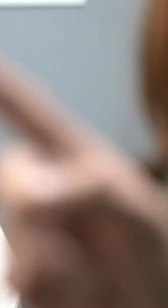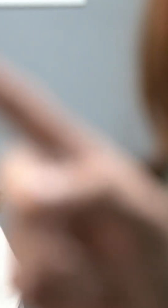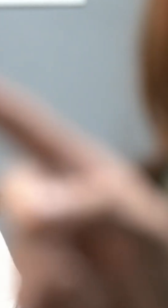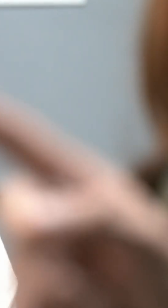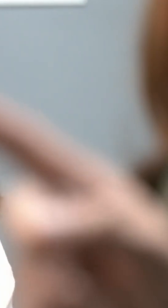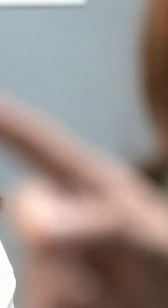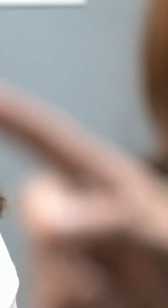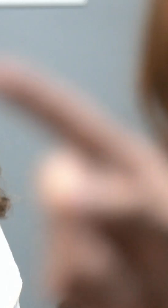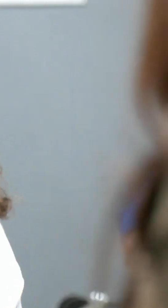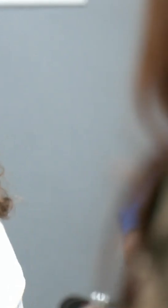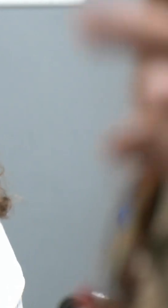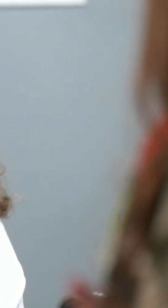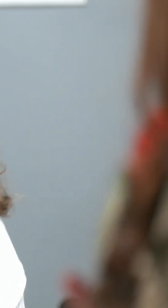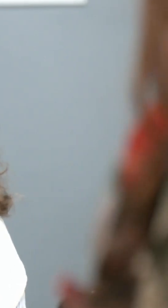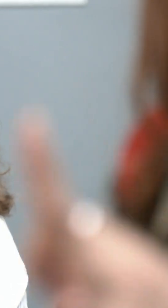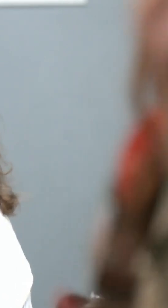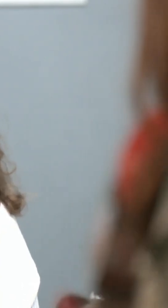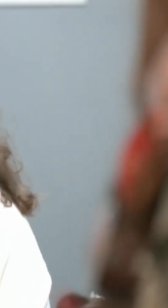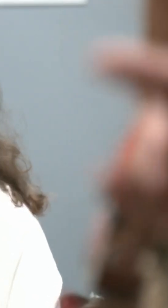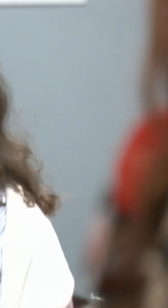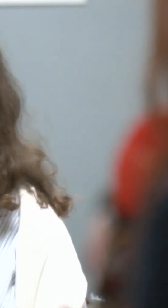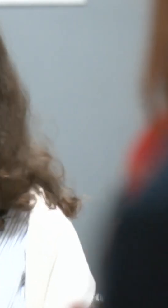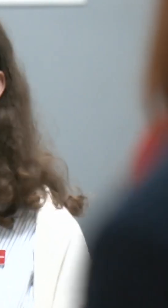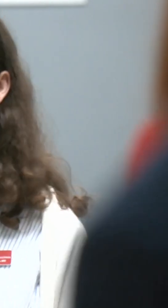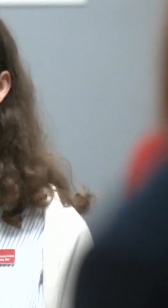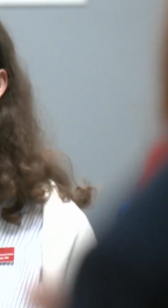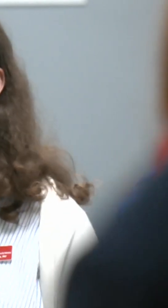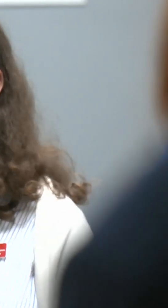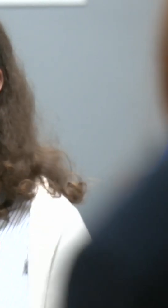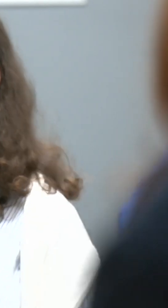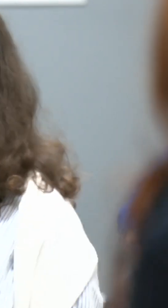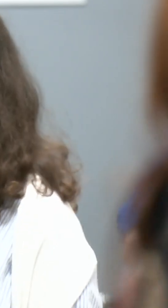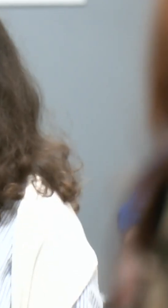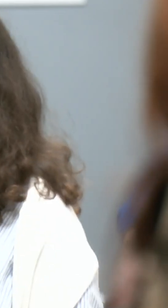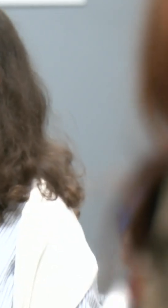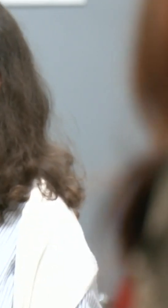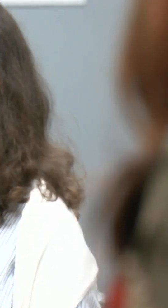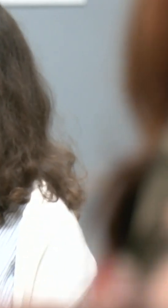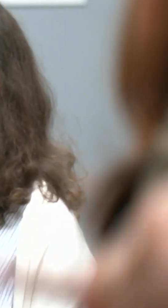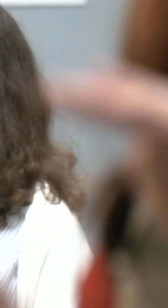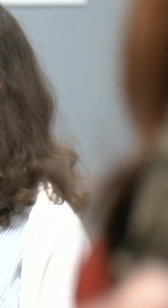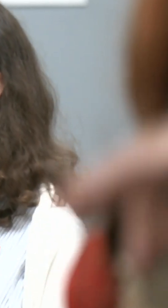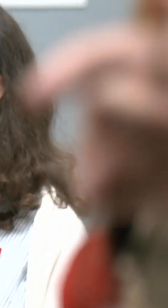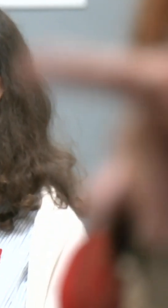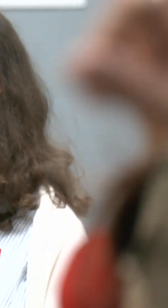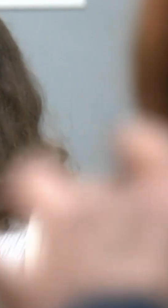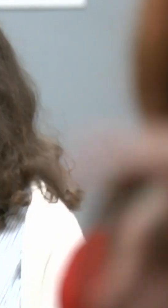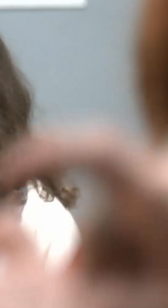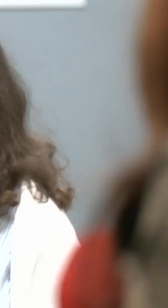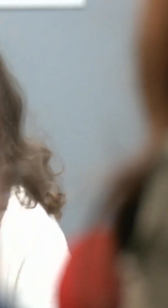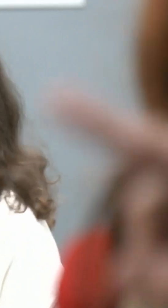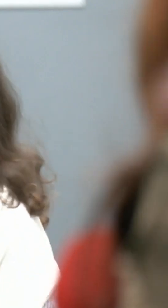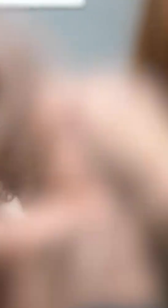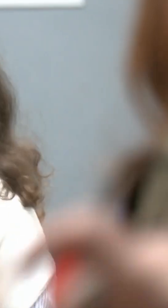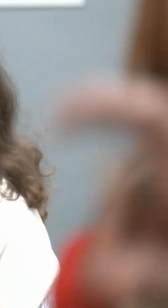Great, thank you so much, Mayor Jones and Chief Tracy. There are a couple announcements I forgot to make at the top. There are restrooms outside these doors right here,